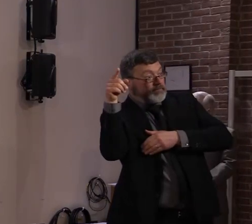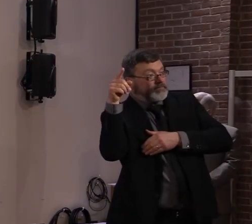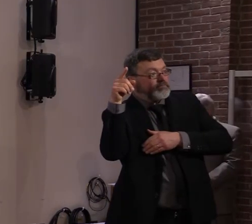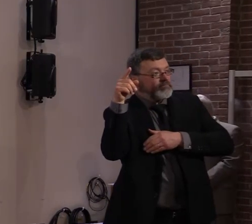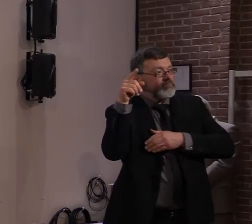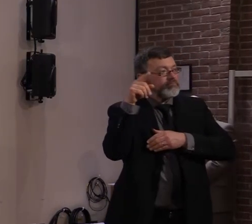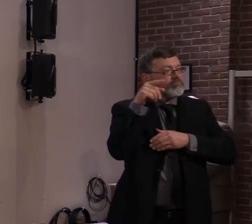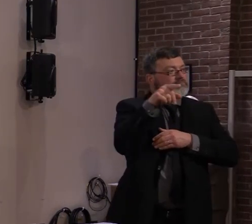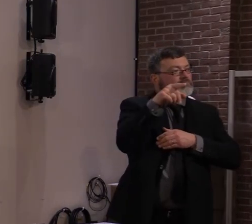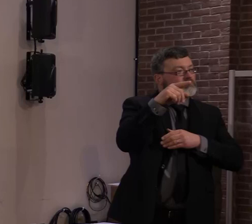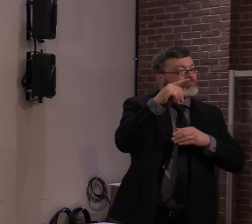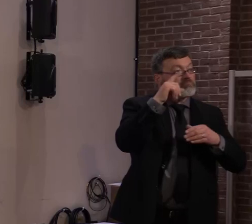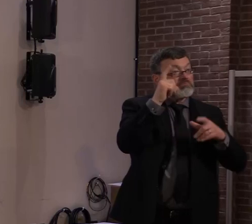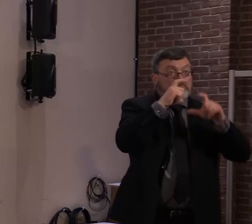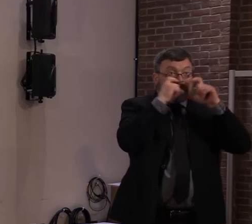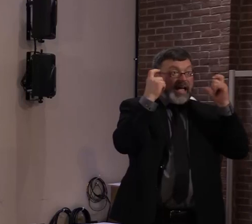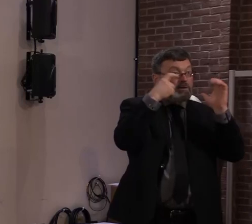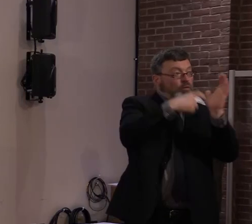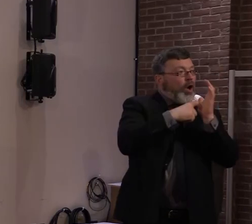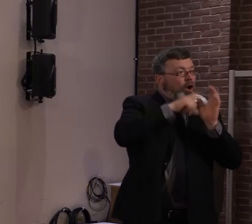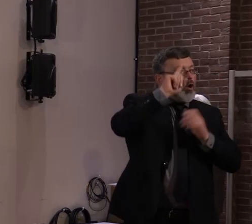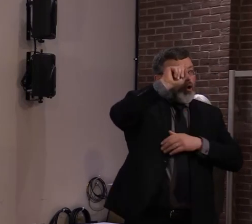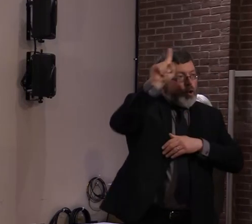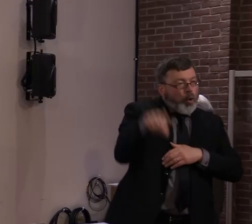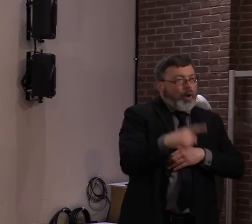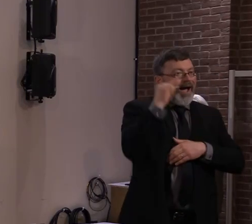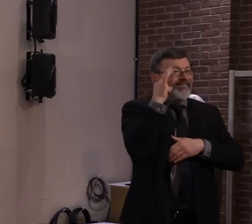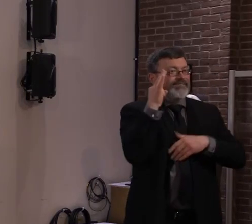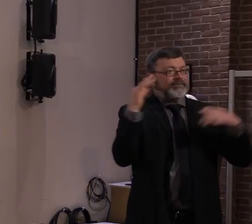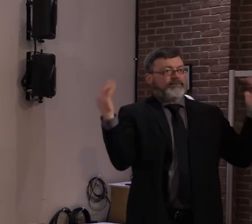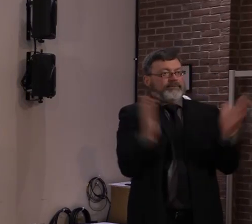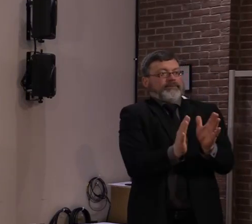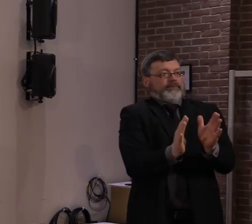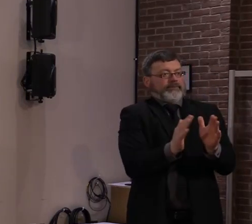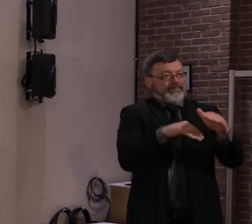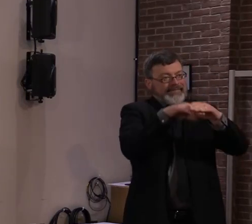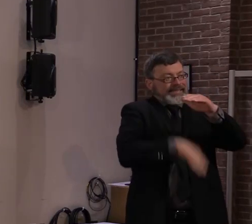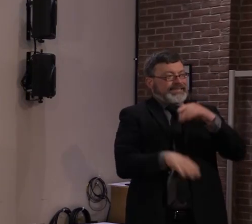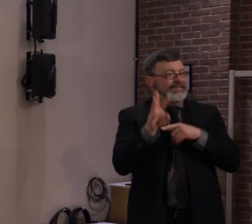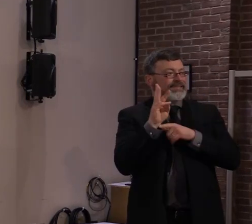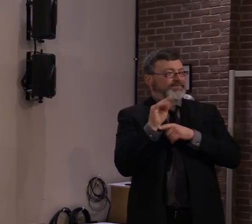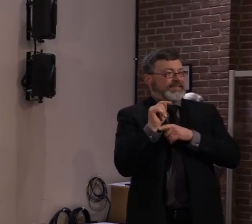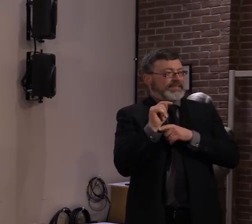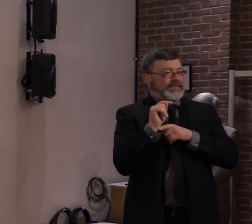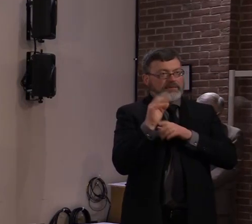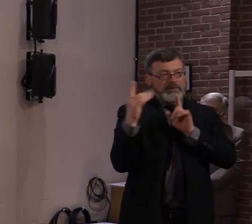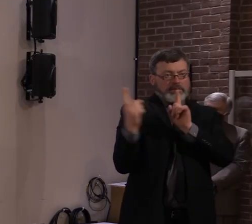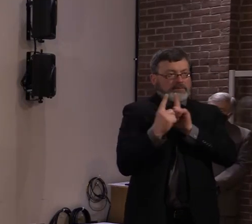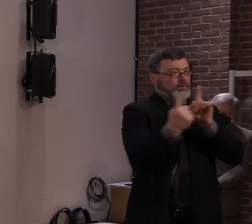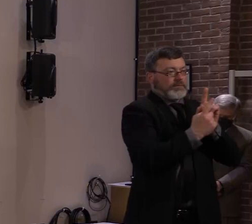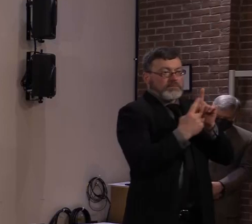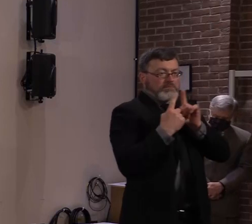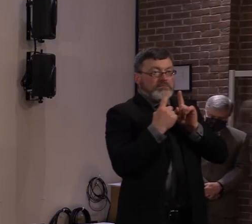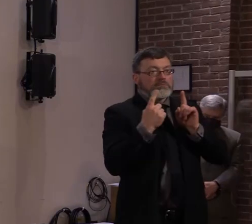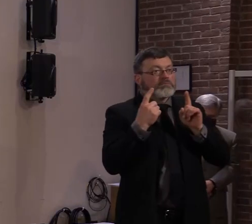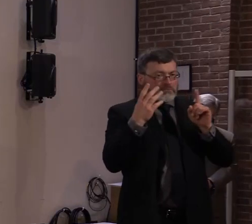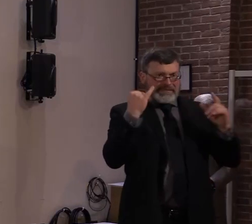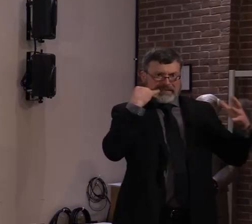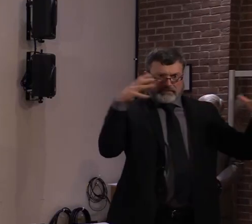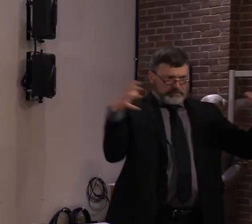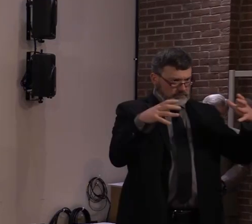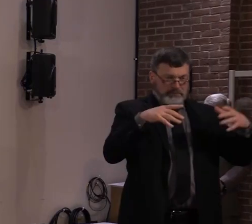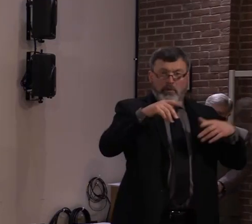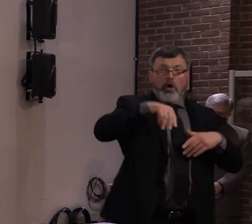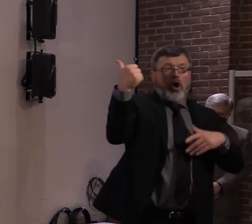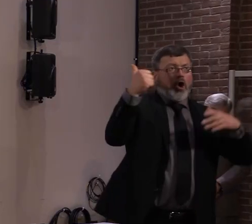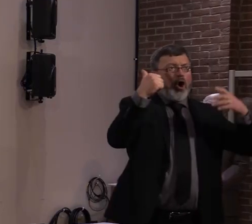crowd or with multiple households, where you can't keep a 6-foot distance from others. This is regardless of whether